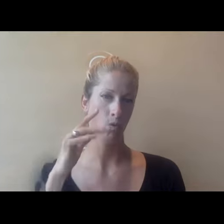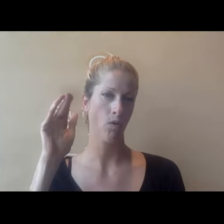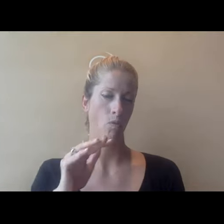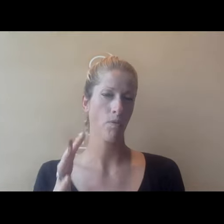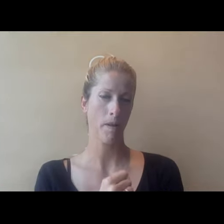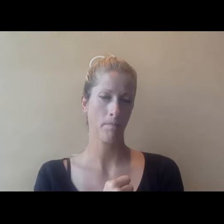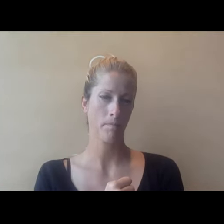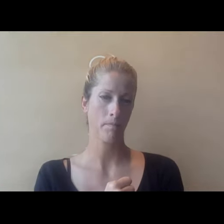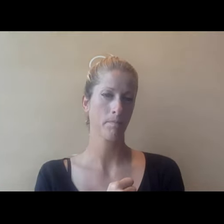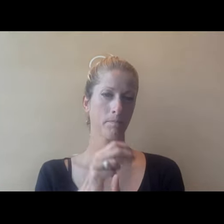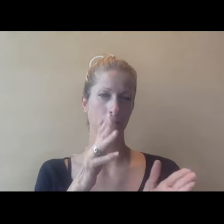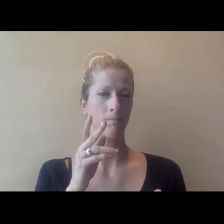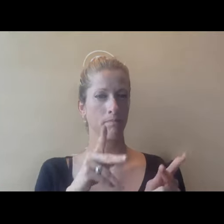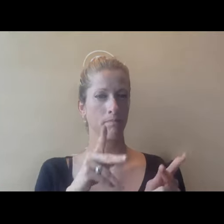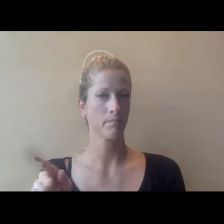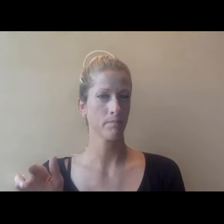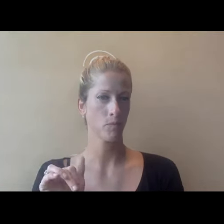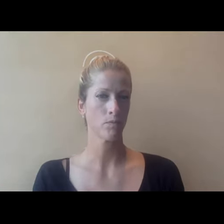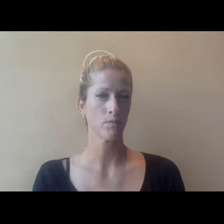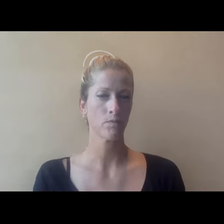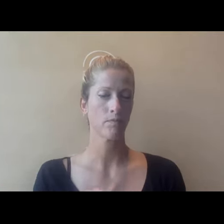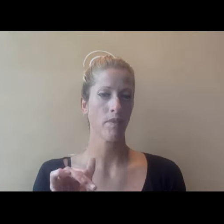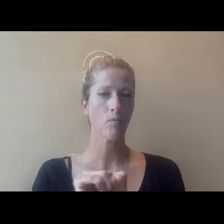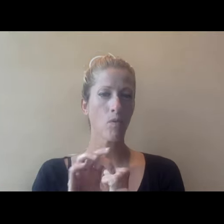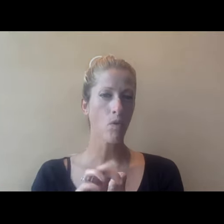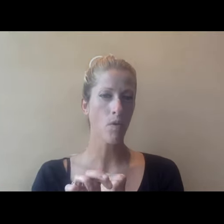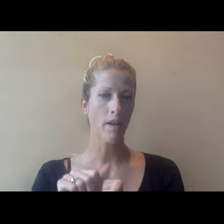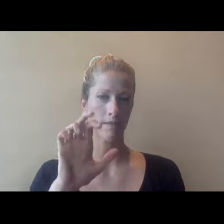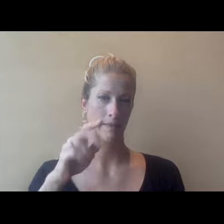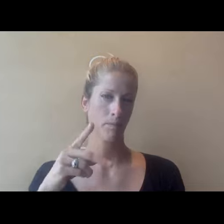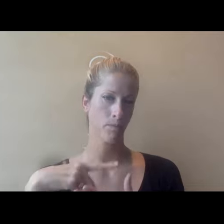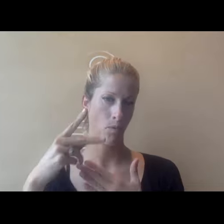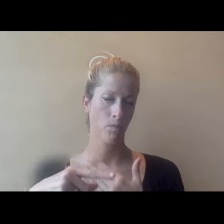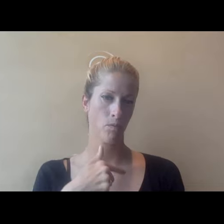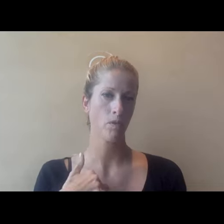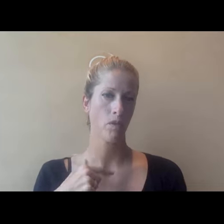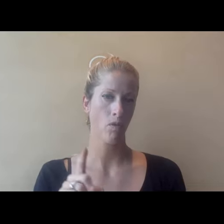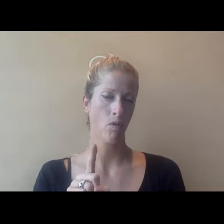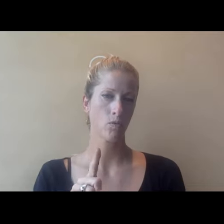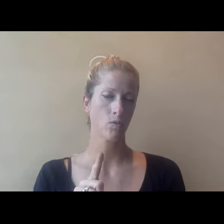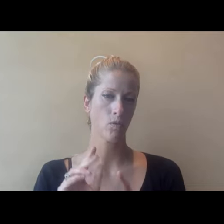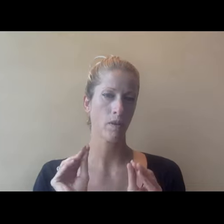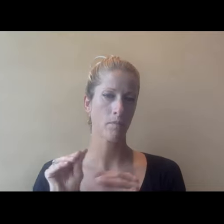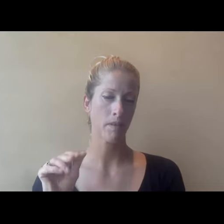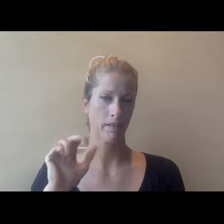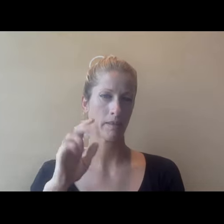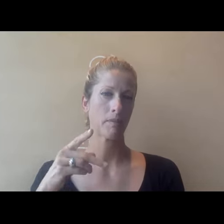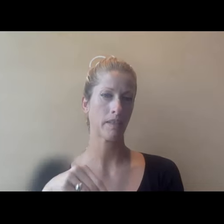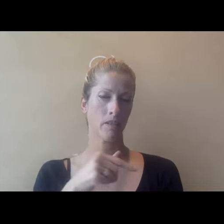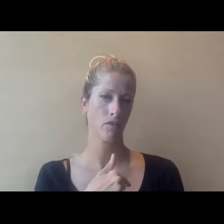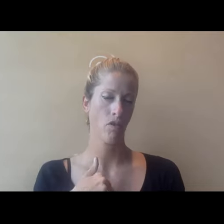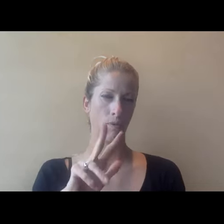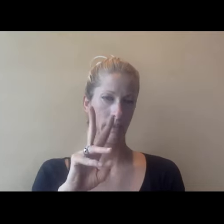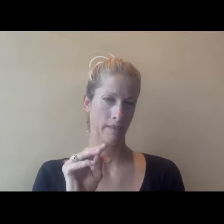individuals as well, families that can go, and by promoting the ACP program, we actually implement the ACP program into our 360